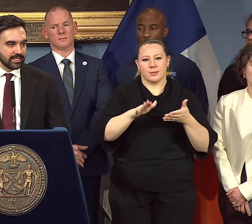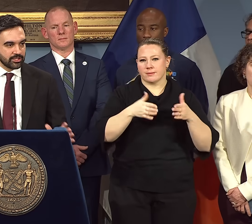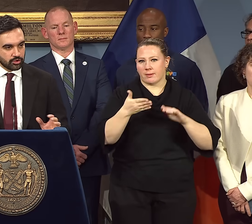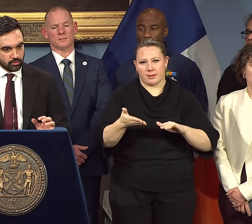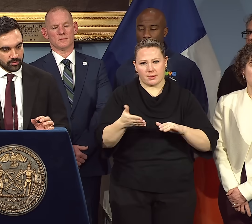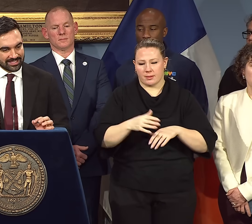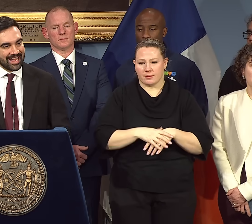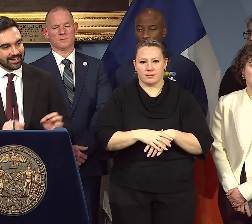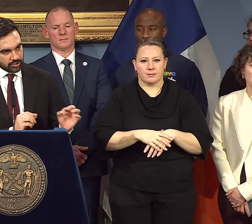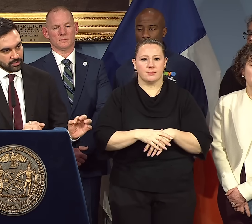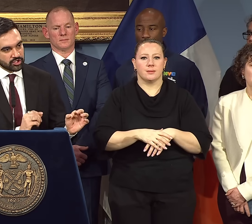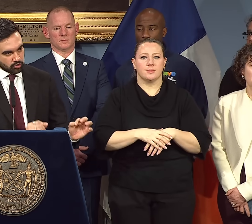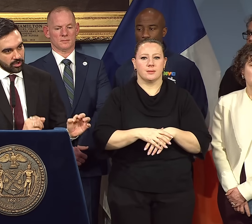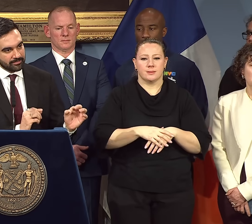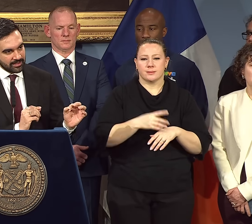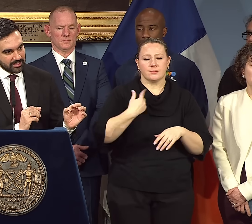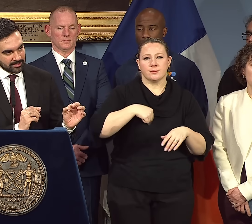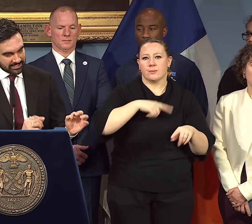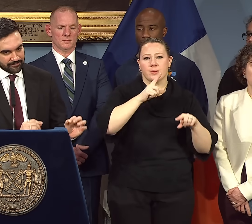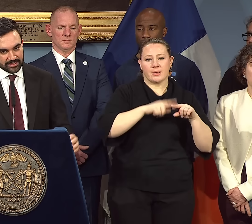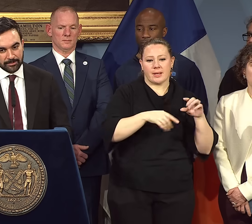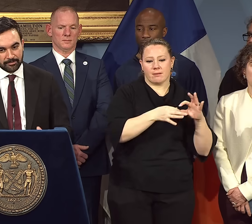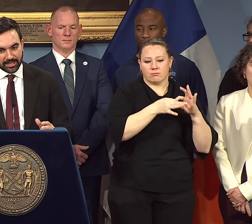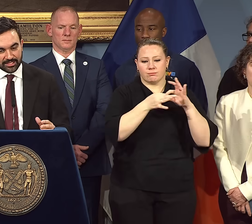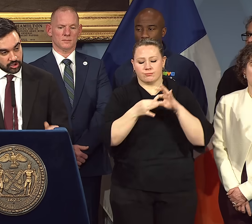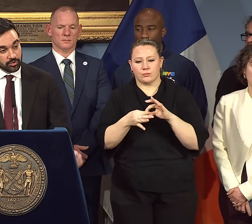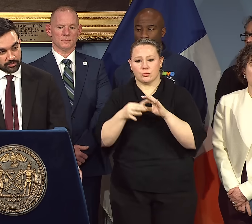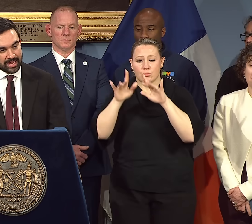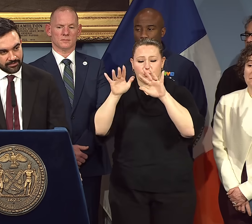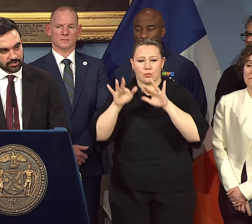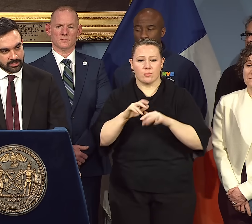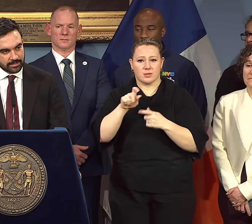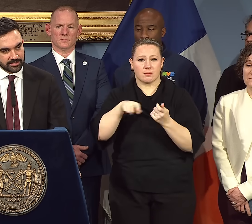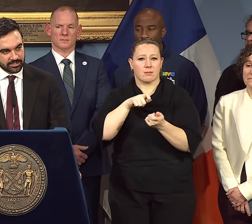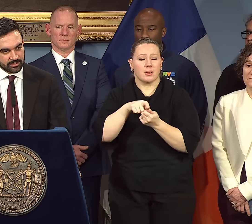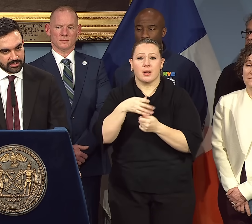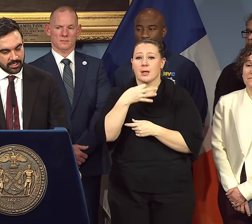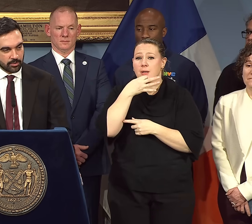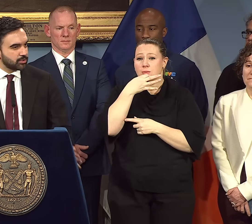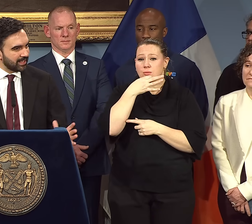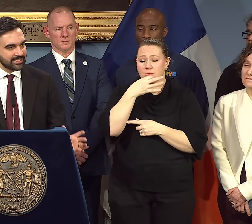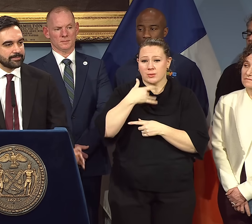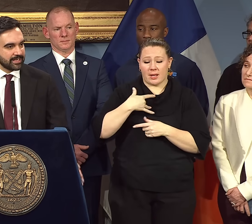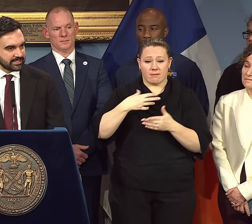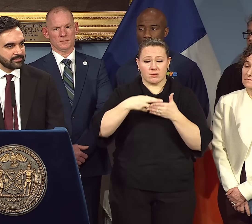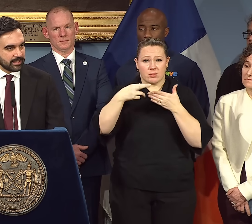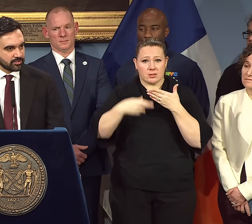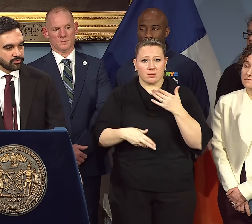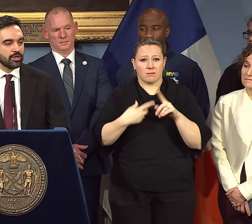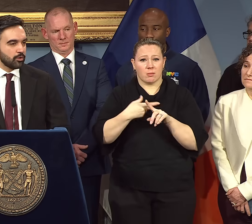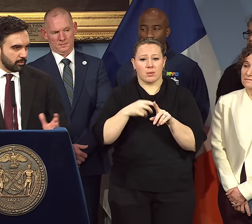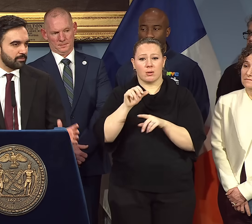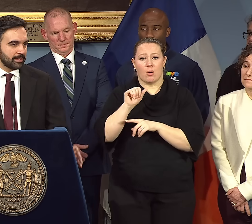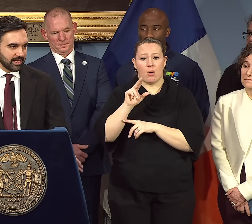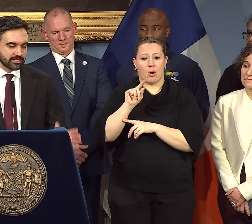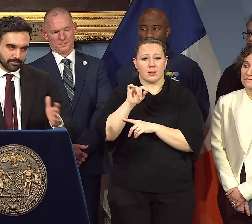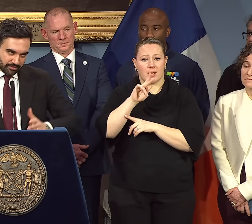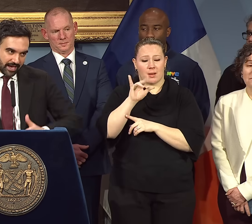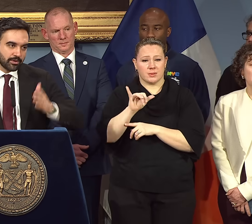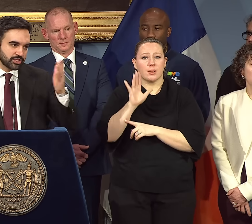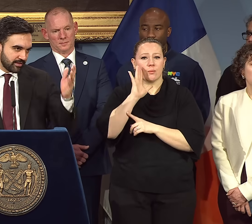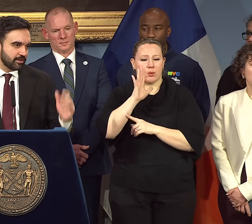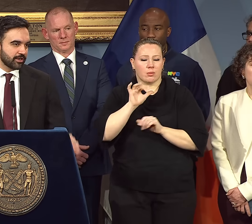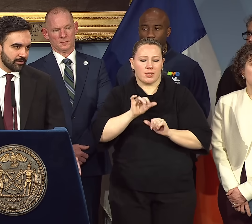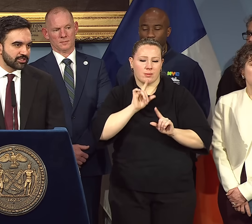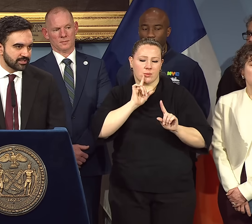early to tie it to the storm specifically. But as soon as we have those autopsy results, which we anticipate at some time soon, we will be able to answer both